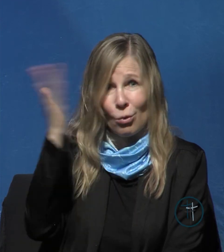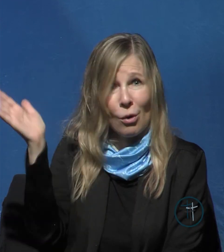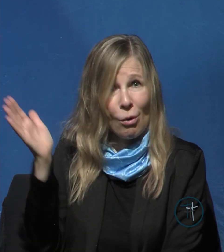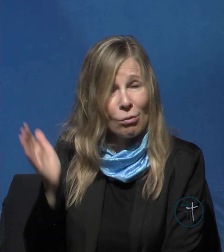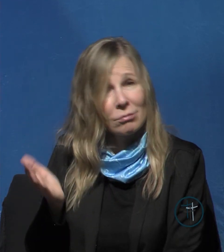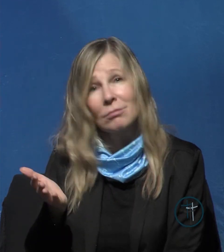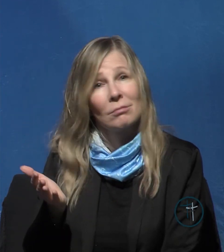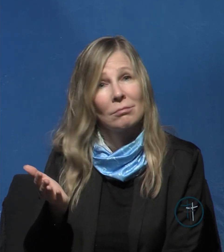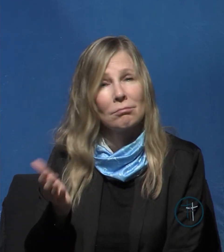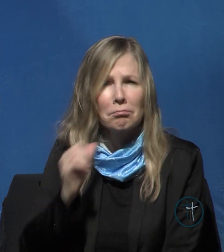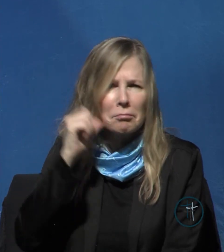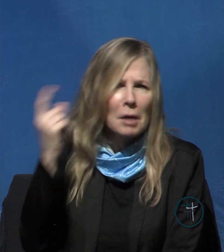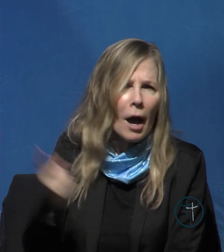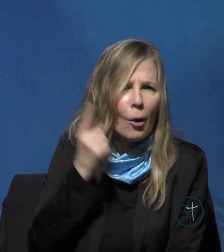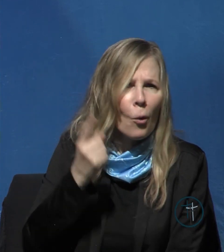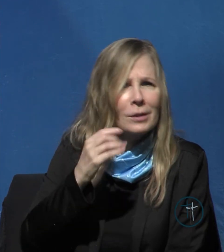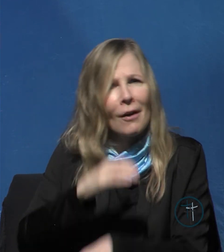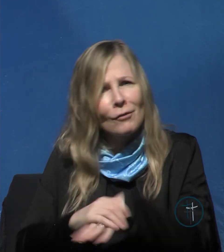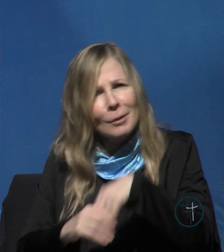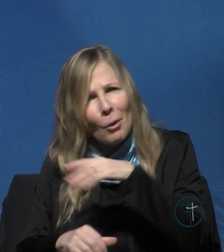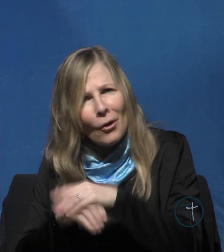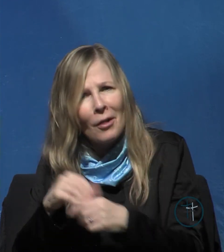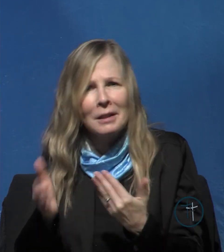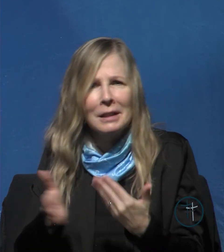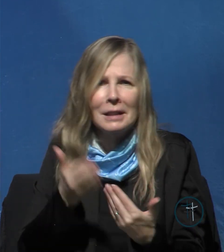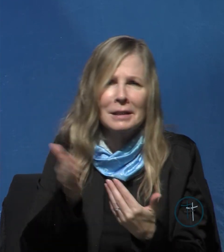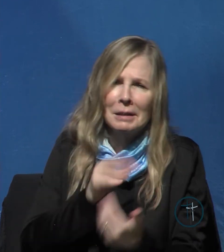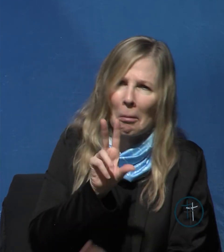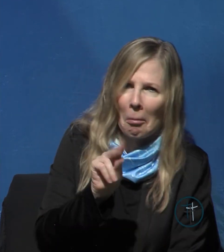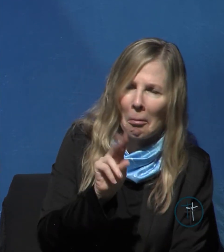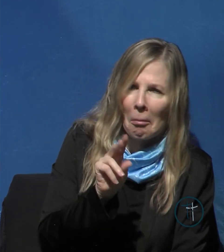It's not always the most comfortable. It's not always the easiest.